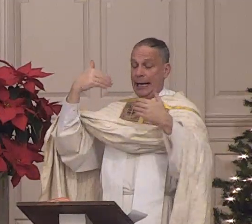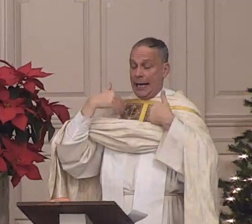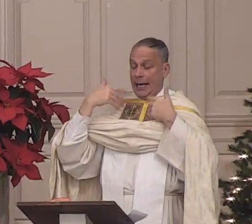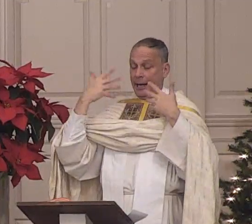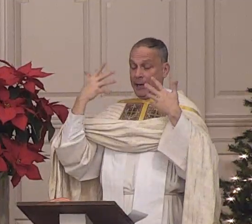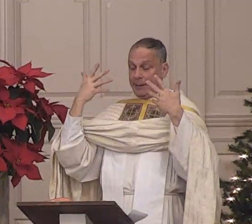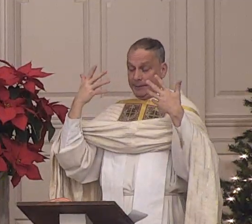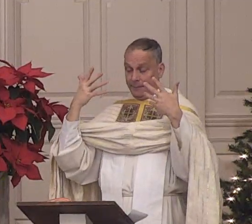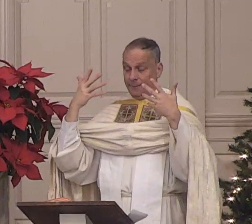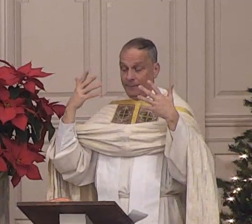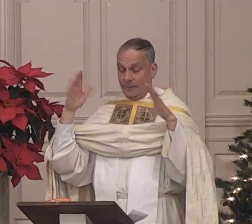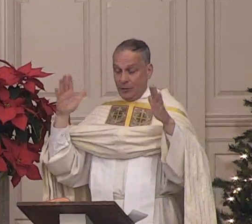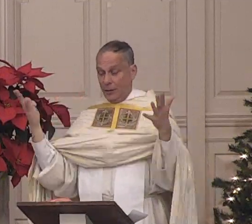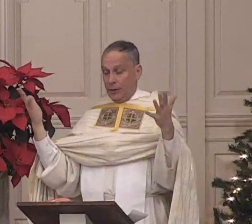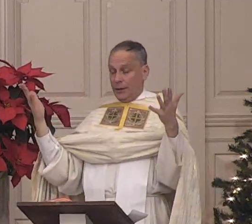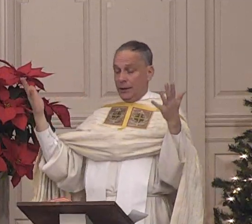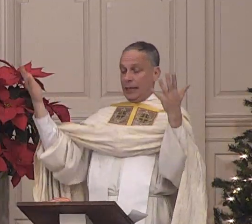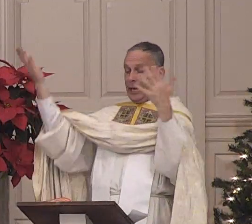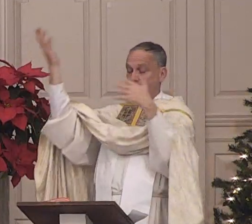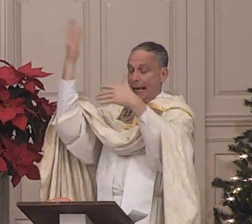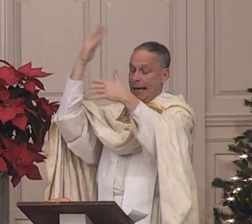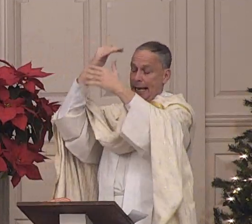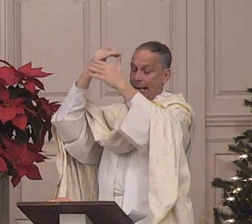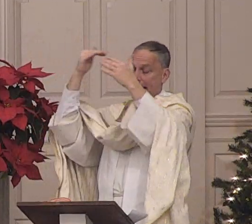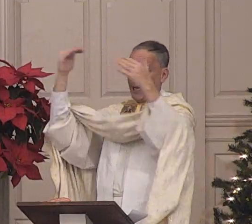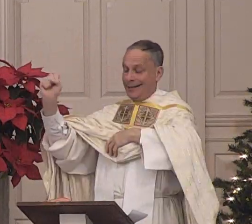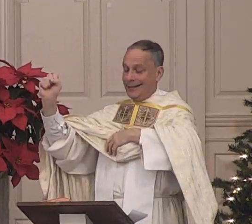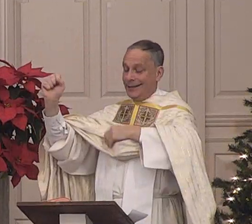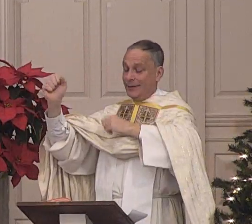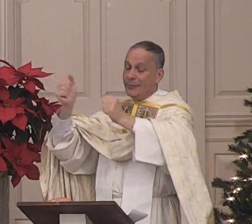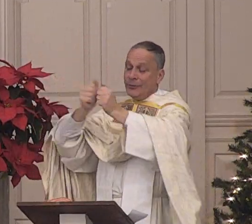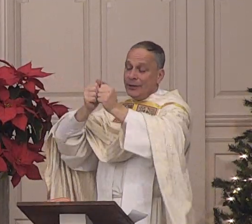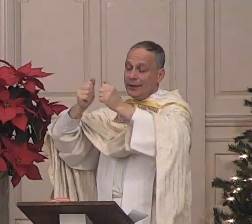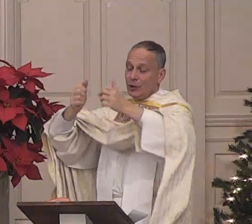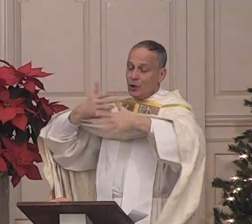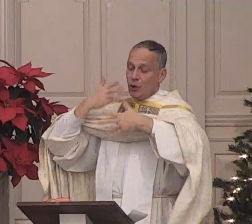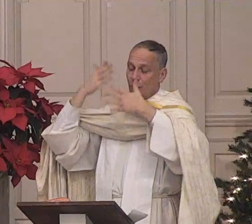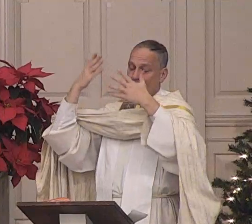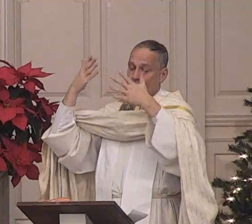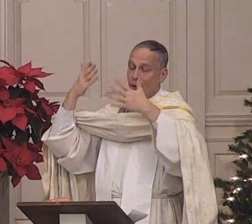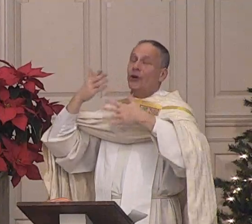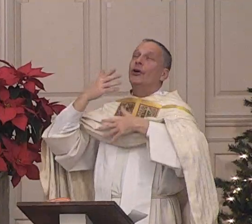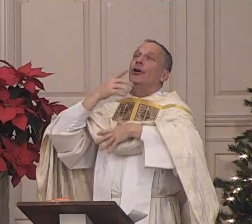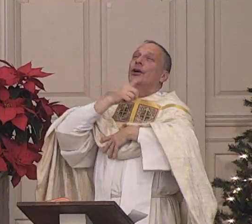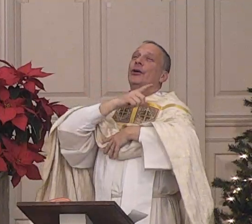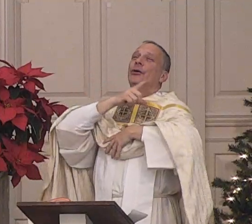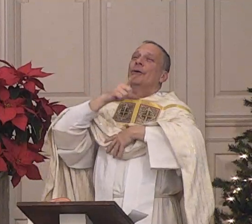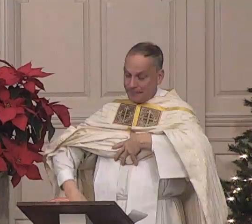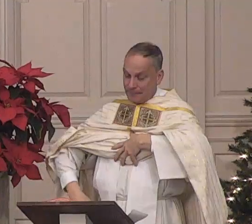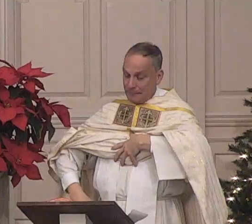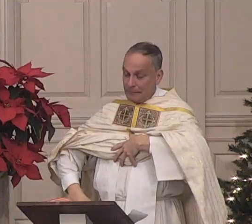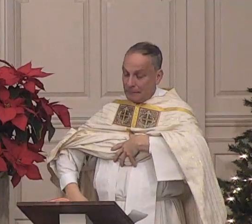We have received this heavenly sacrament with joy, O Lord.